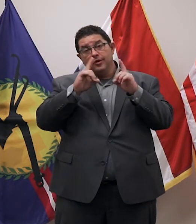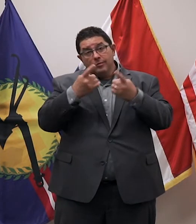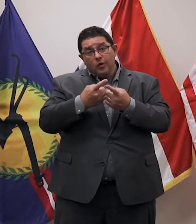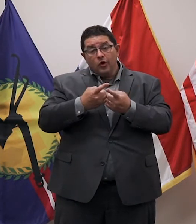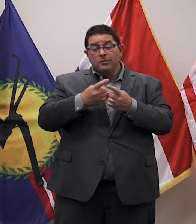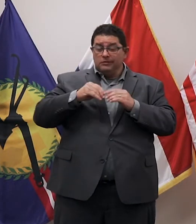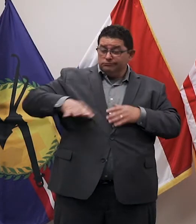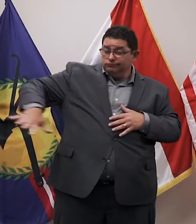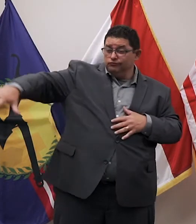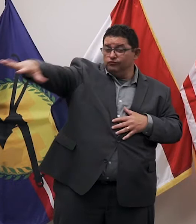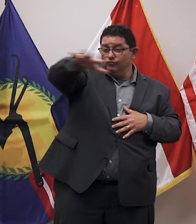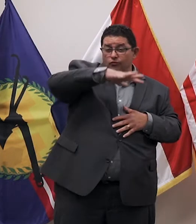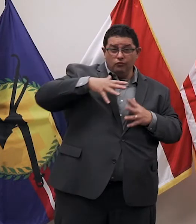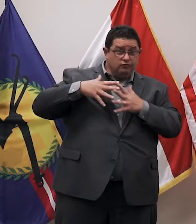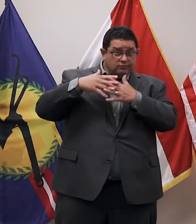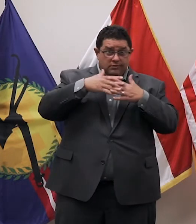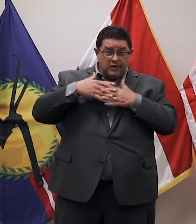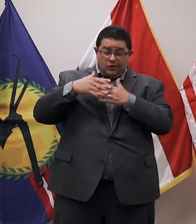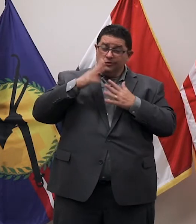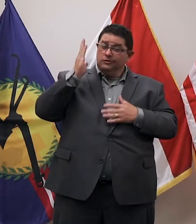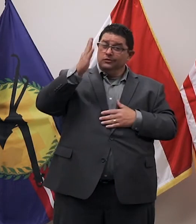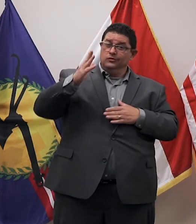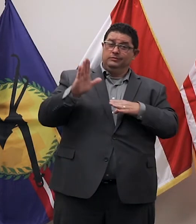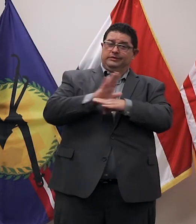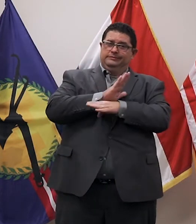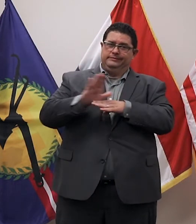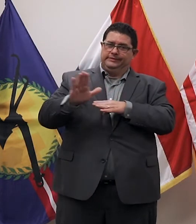across the country busy for the rest of this year.